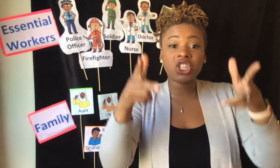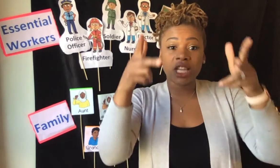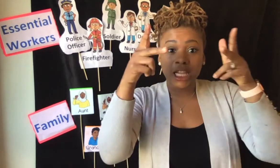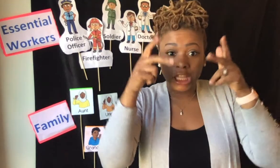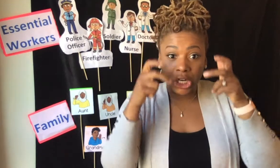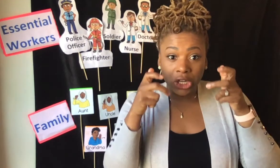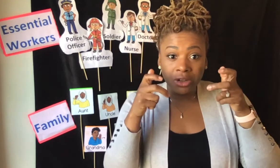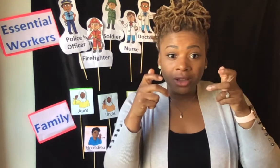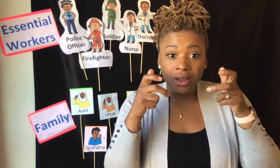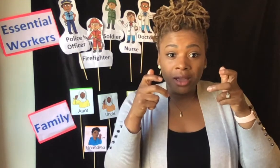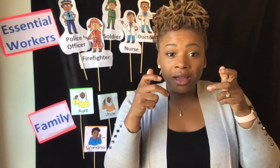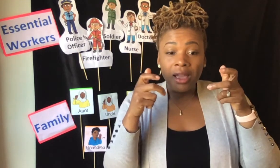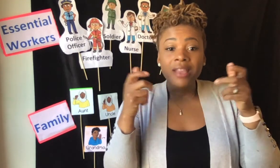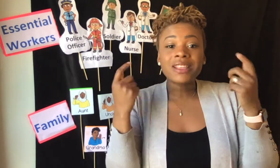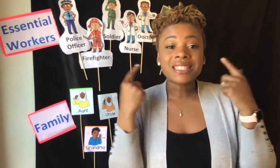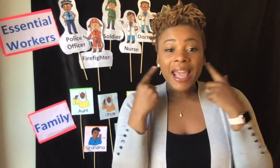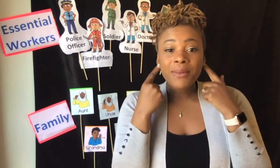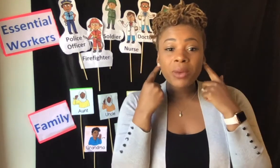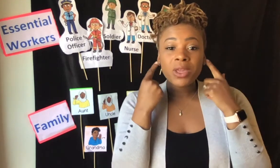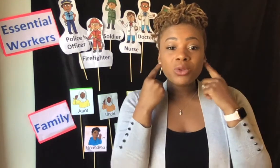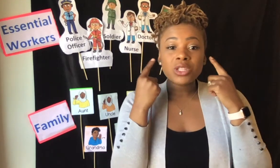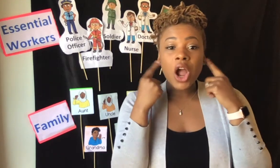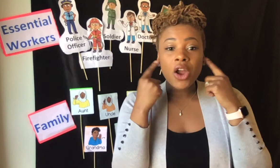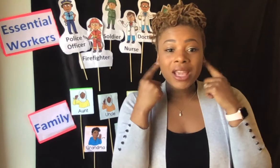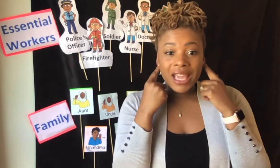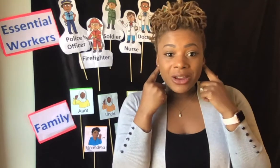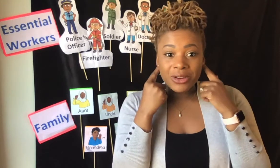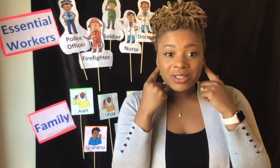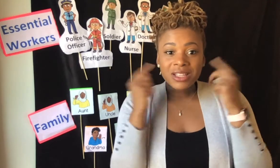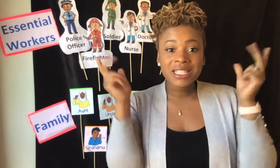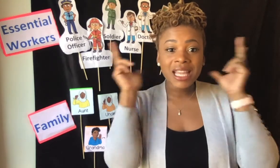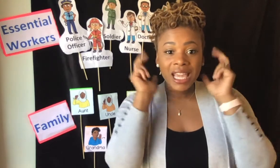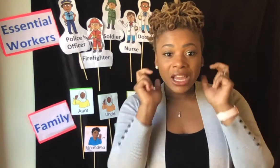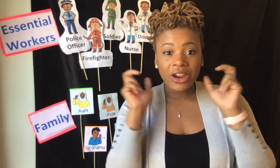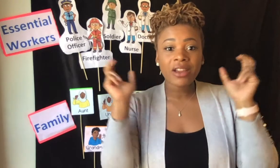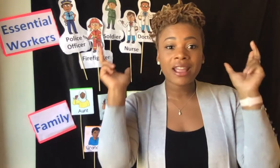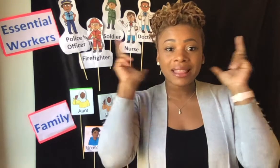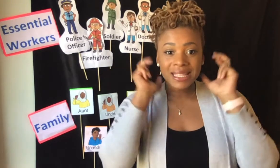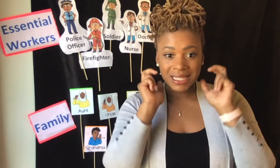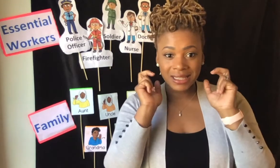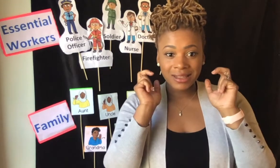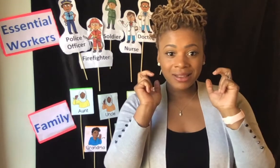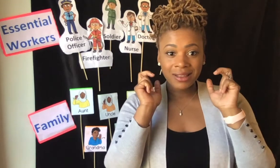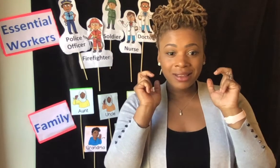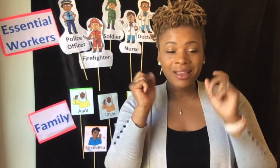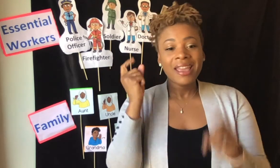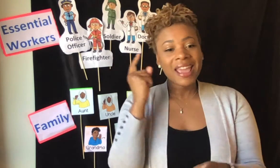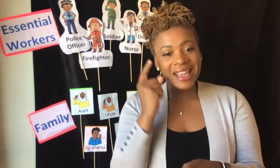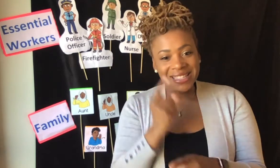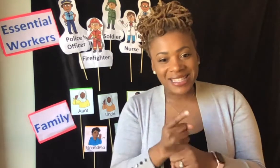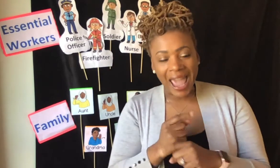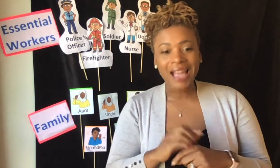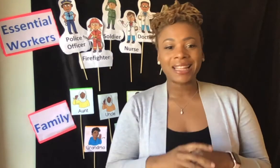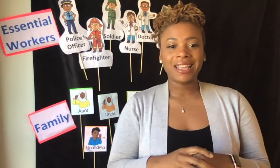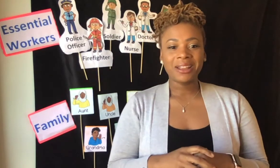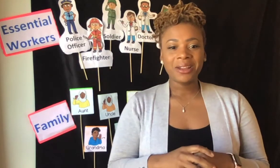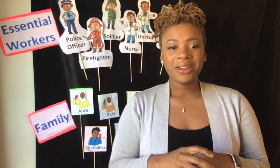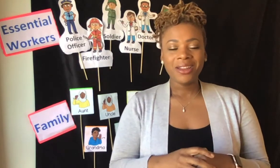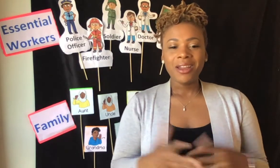and learn the same way that we use our ears to hear and listen. Exactly.